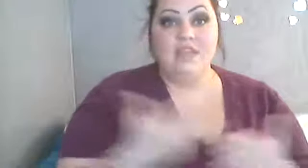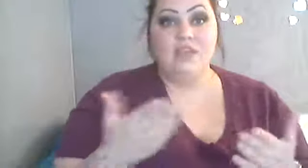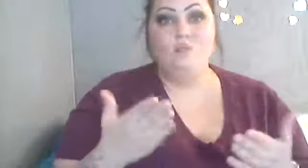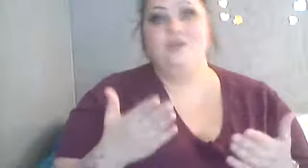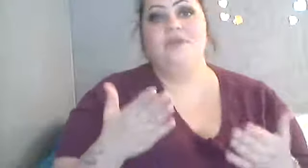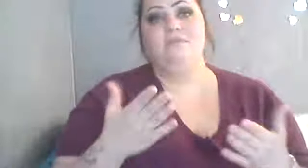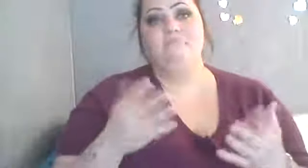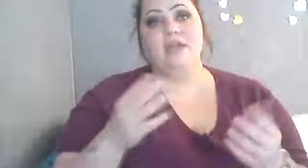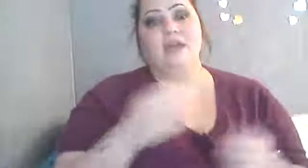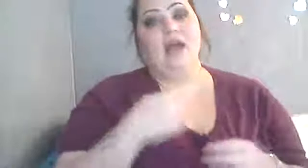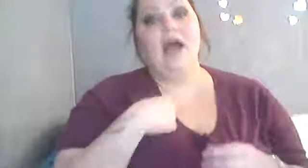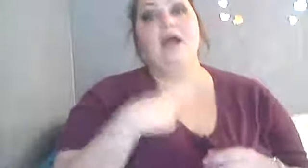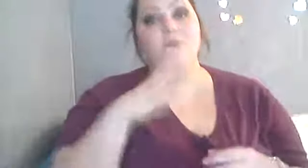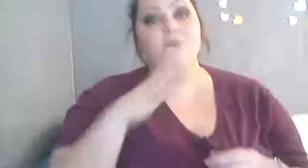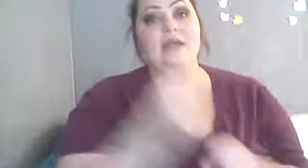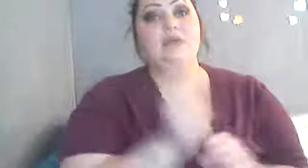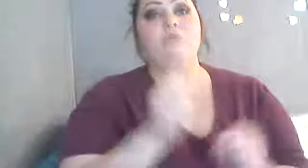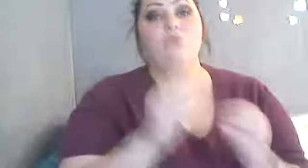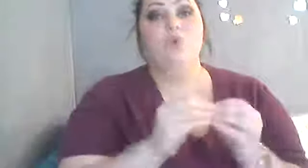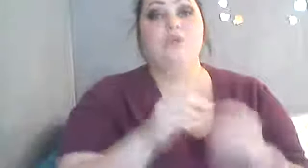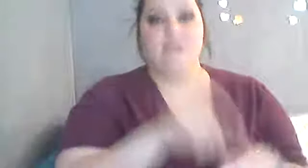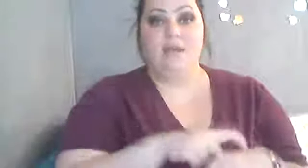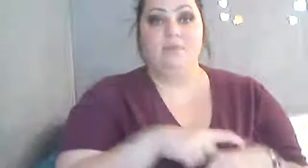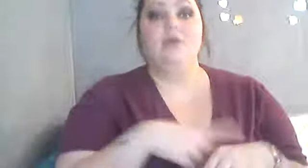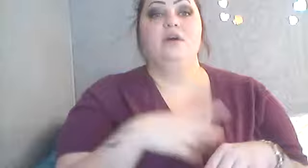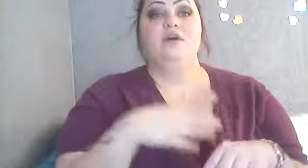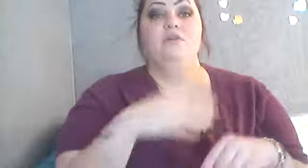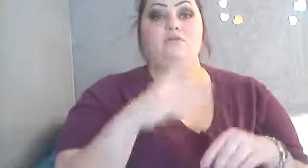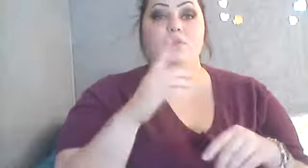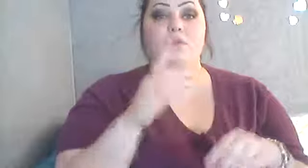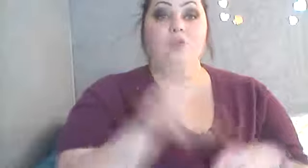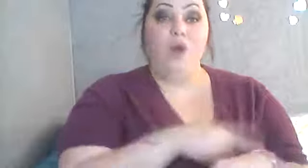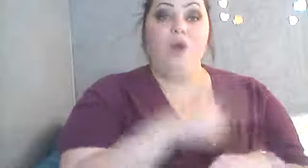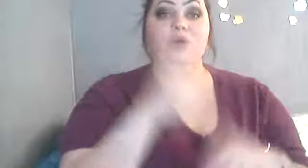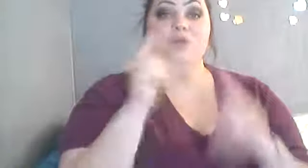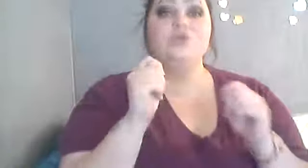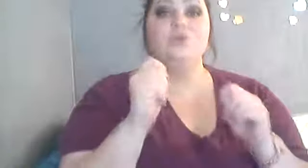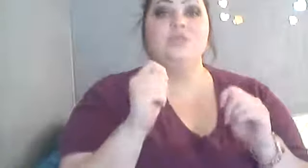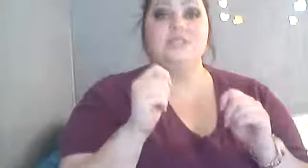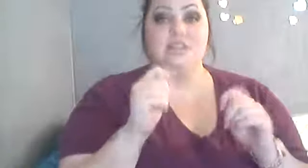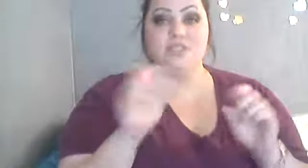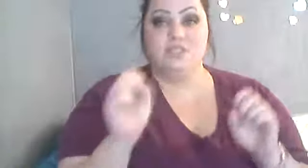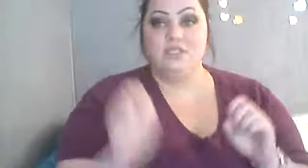thing, I will make more time for longer tutoring sessions.